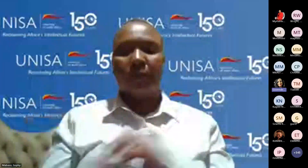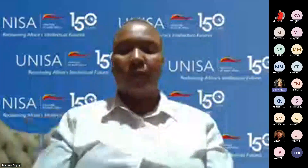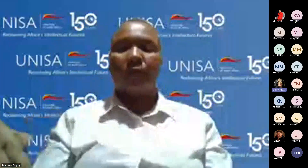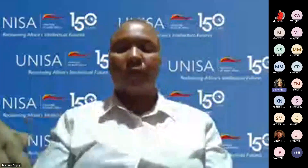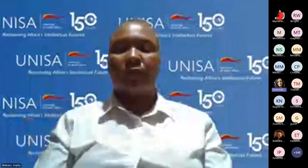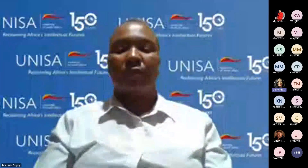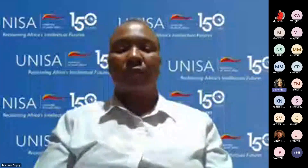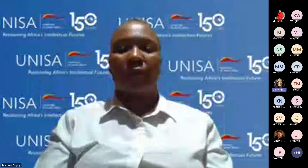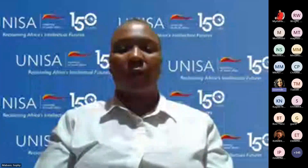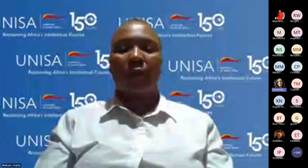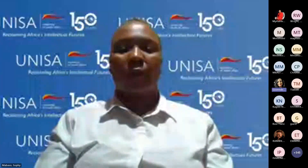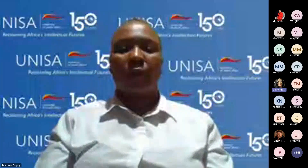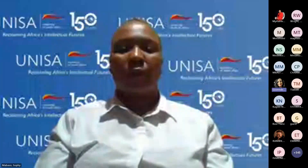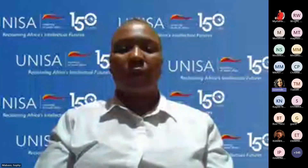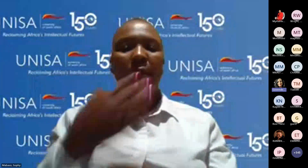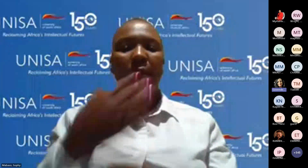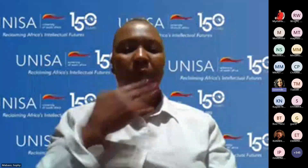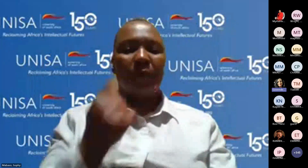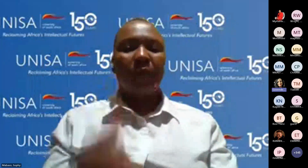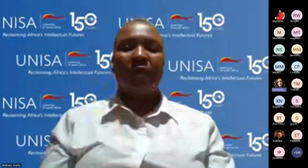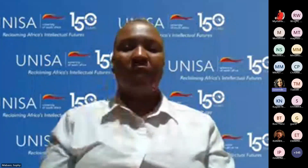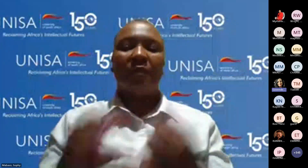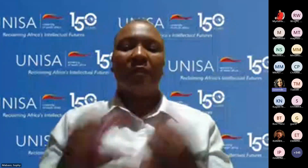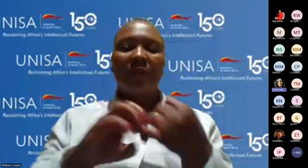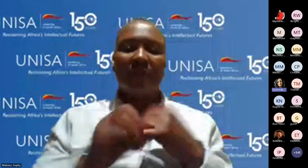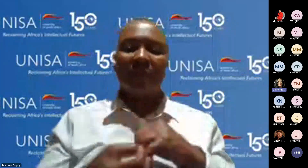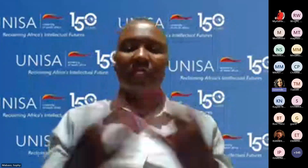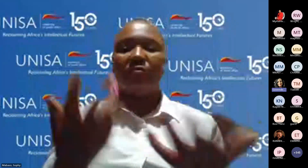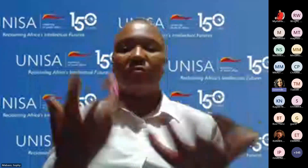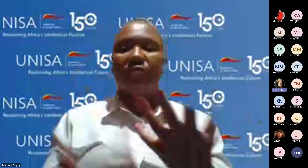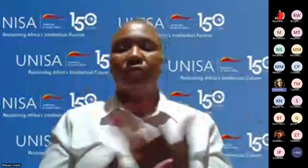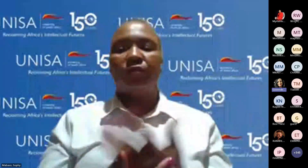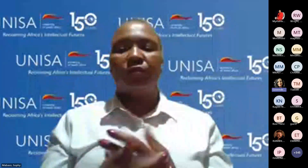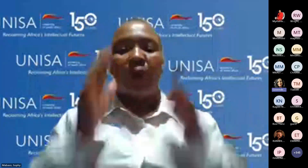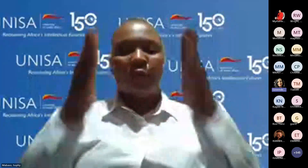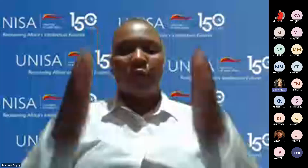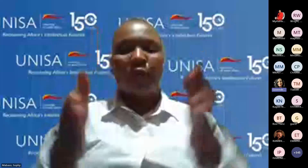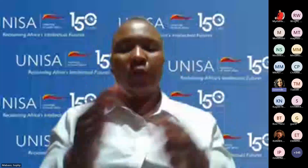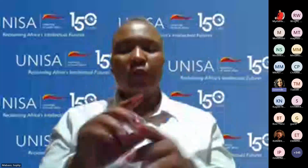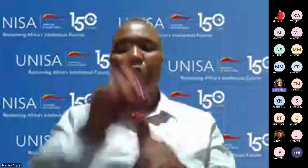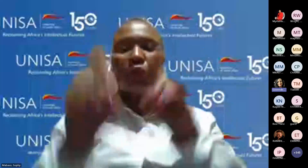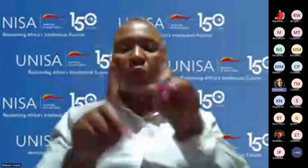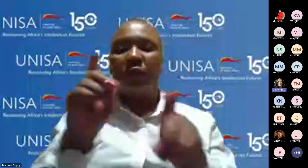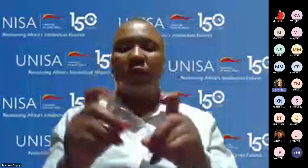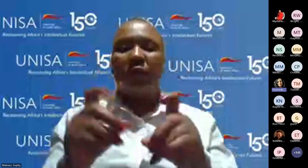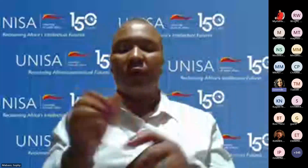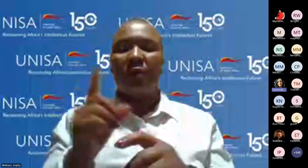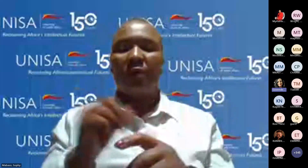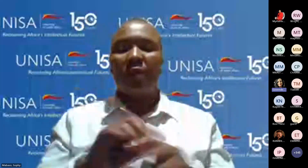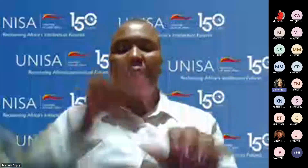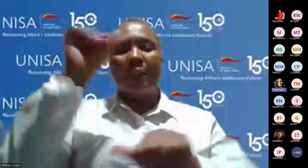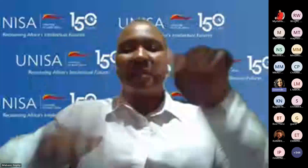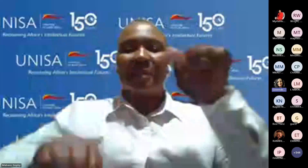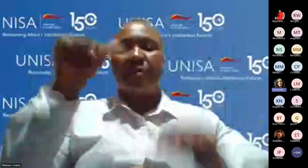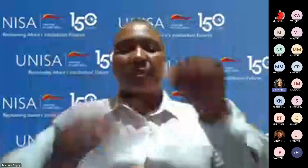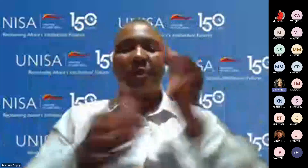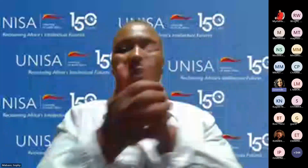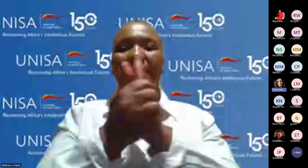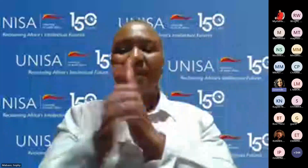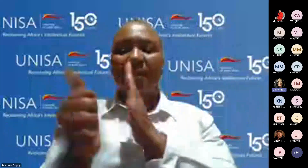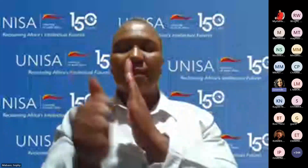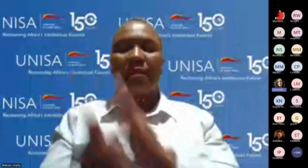So students, please, if you can focus your questions on the assessment skills,